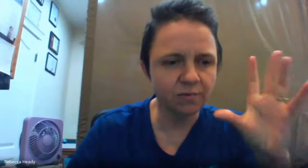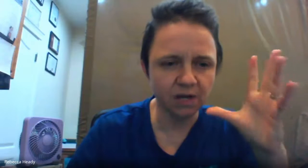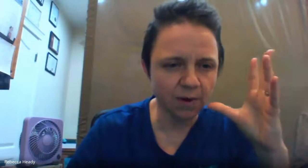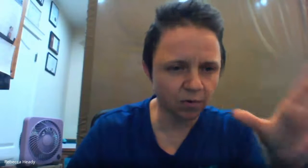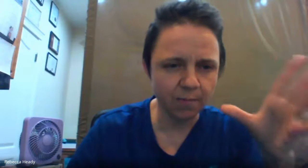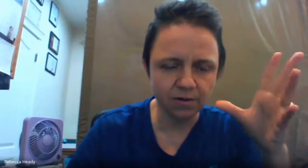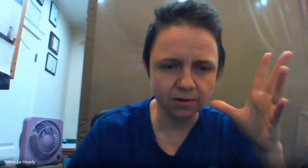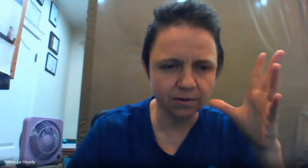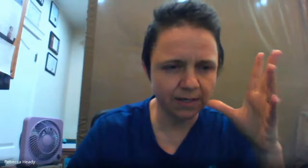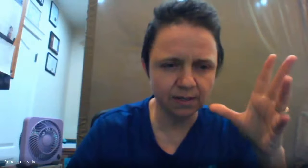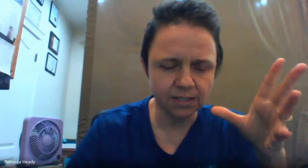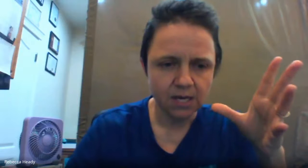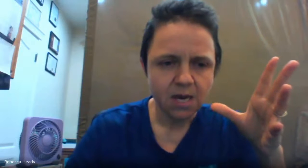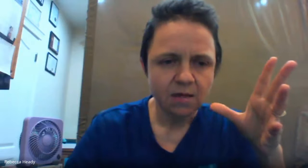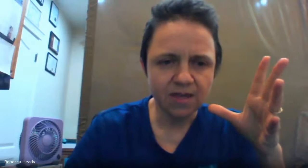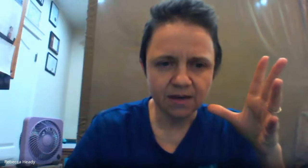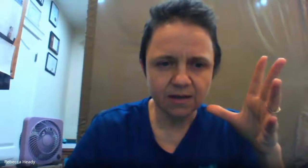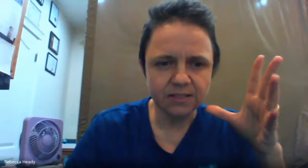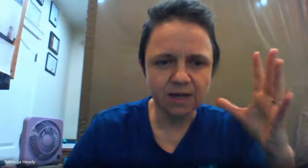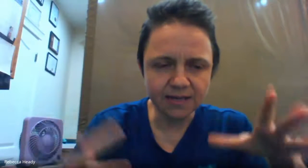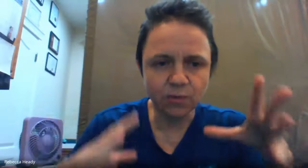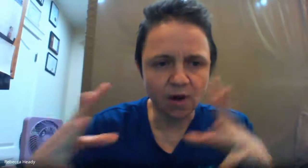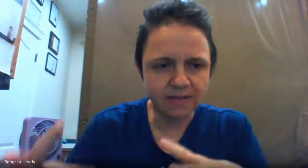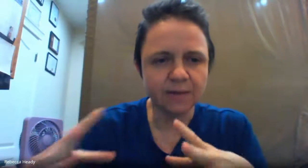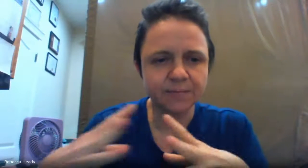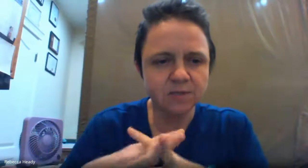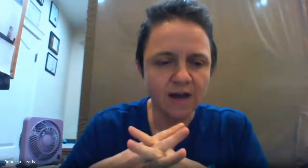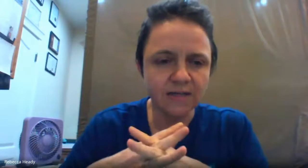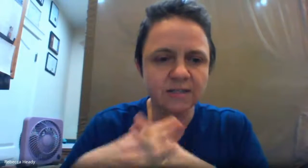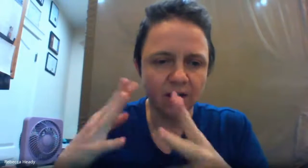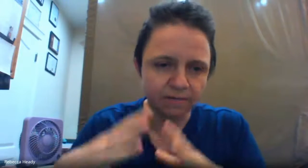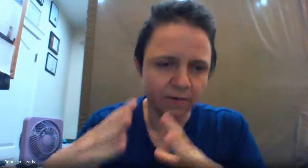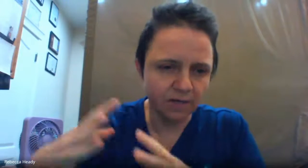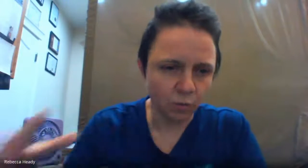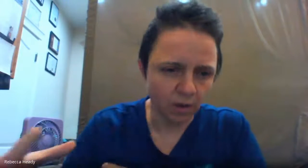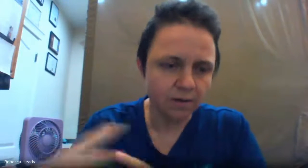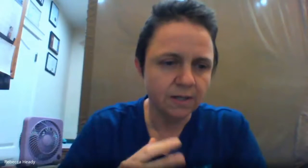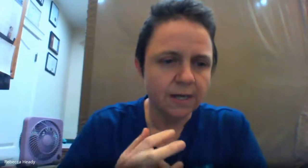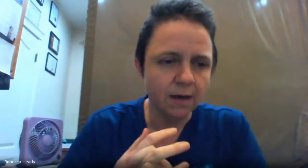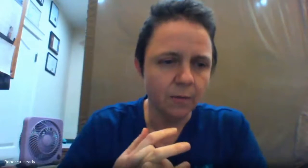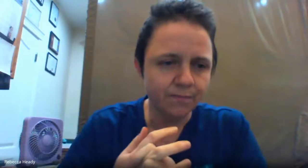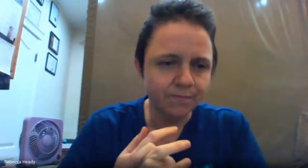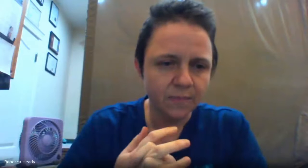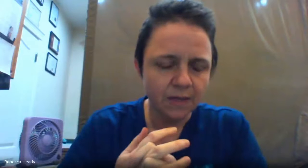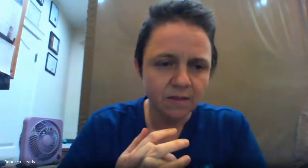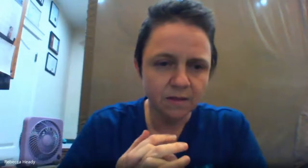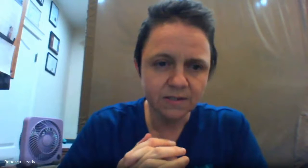talking about grammar, and that signs with concepts, not a sign for each word. Some